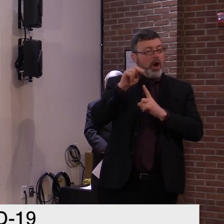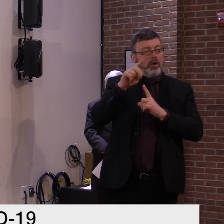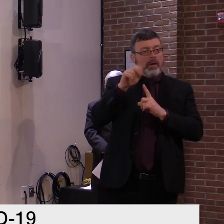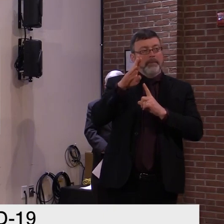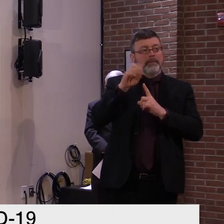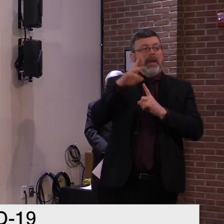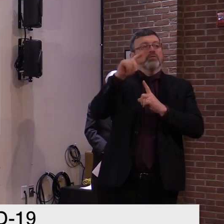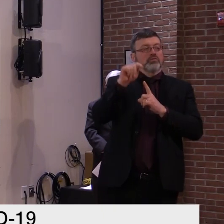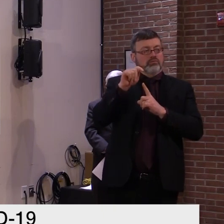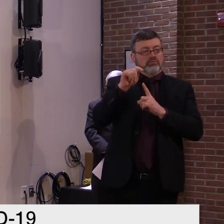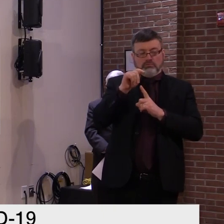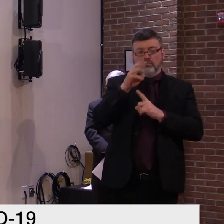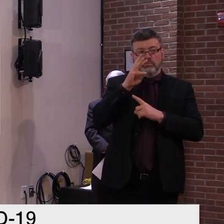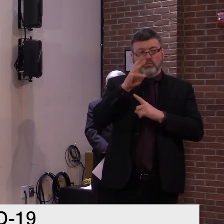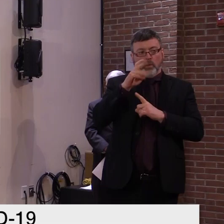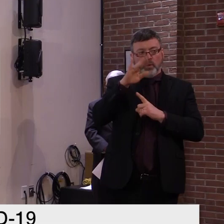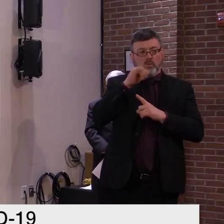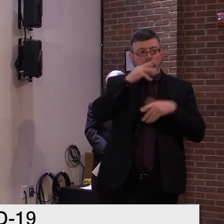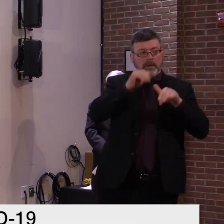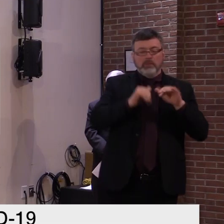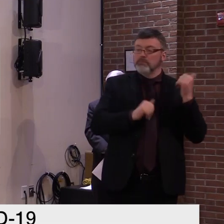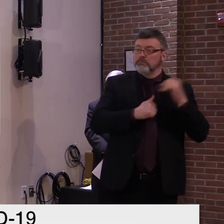Good afternoon. Good afternoon.